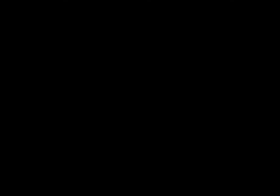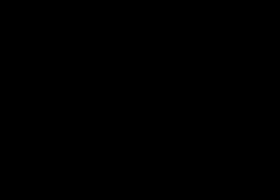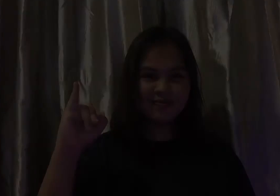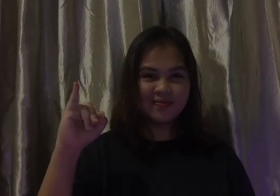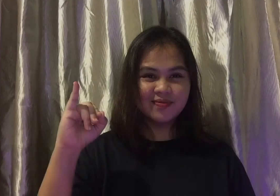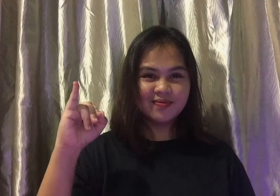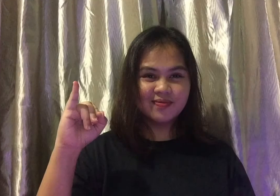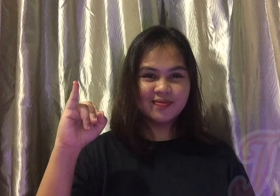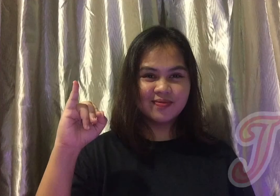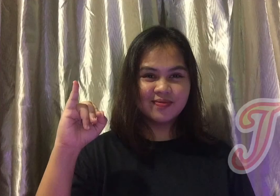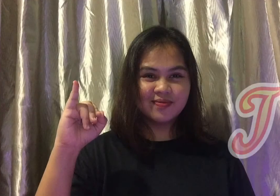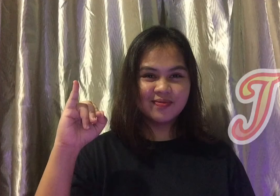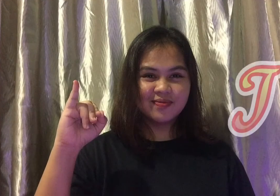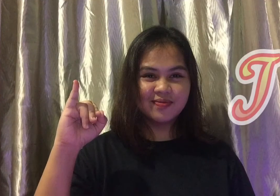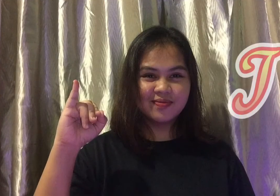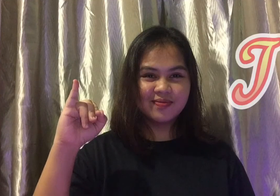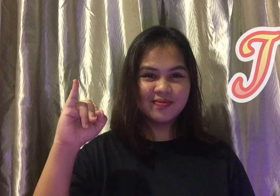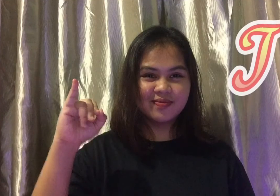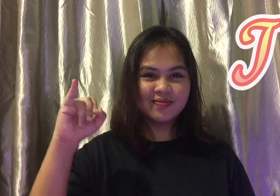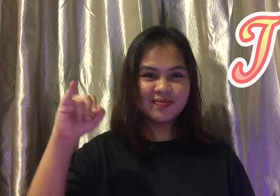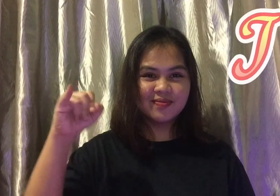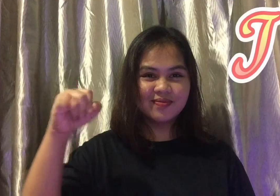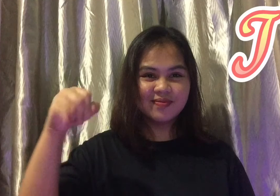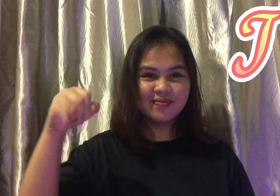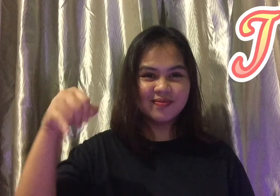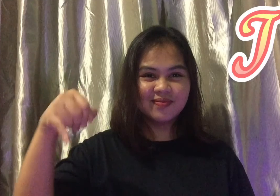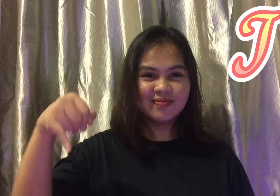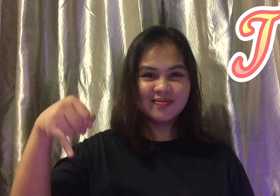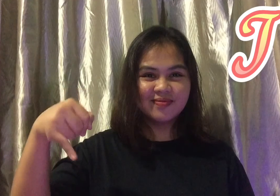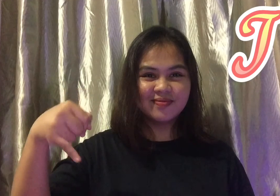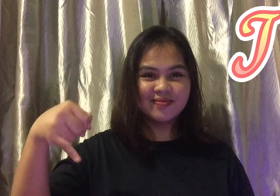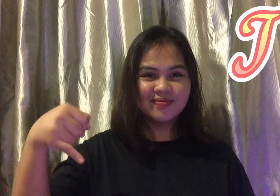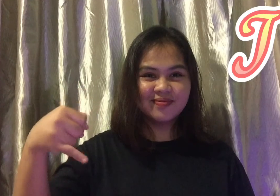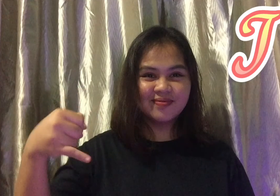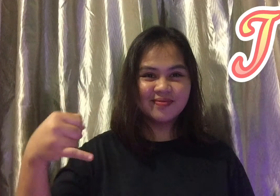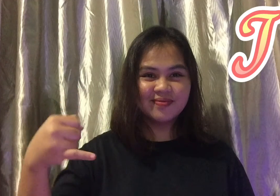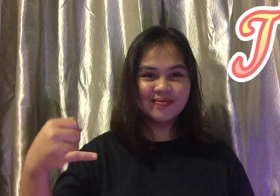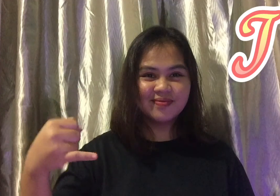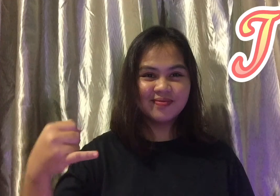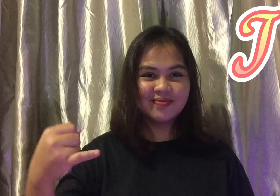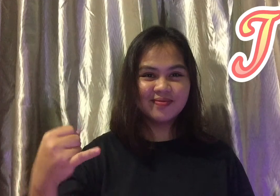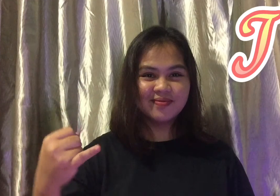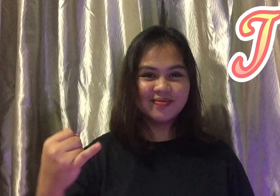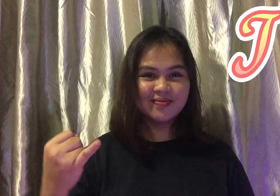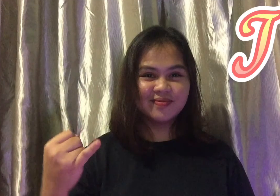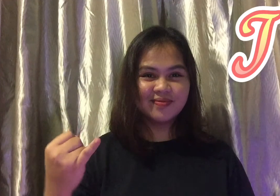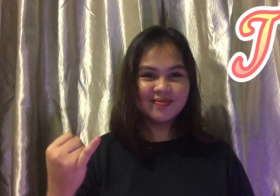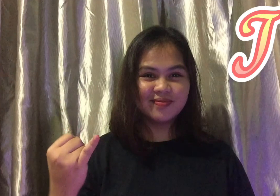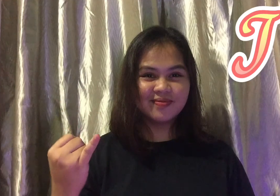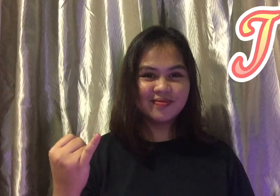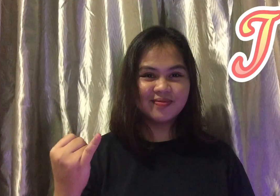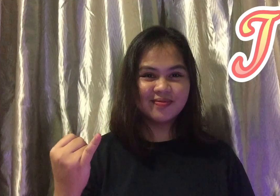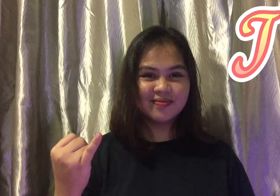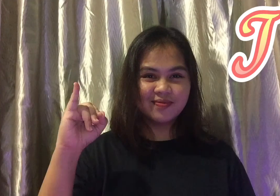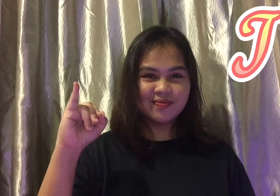And for letter J, we're just gonna take our I and kind of scoop it around like this, as